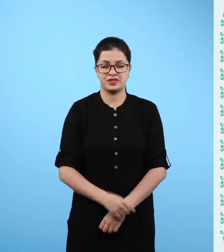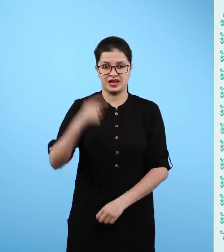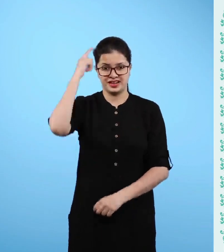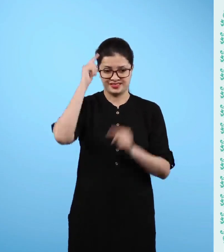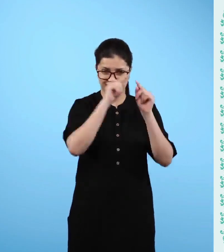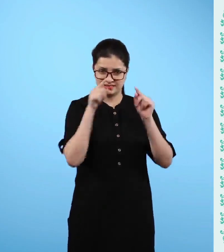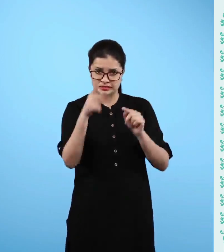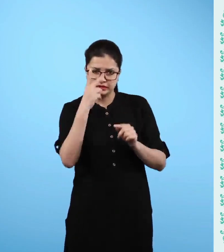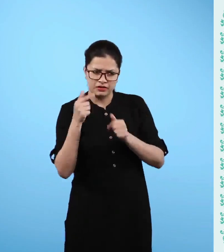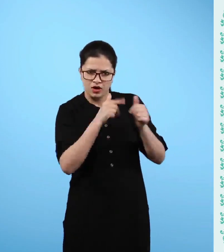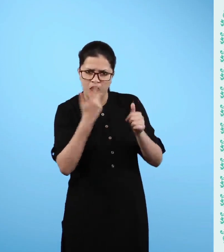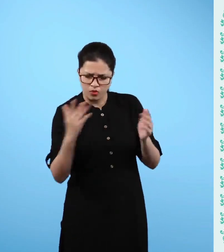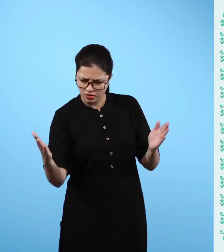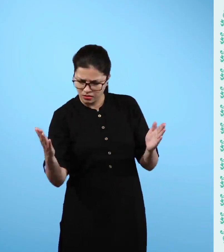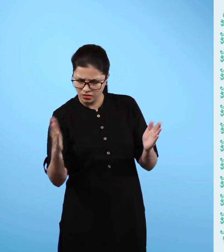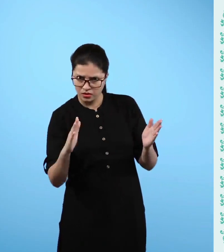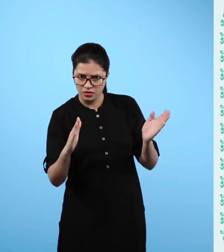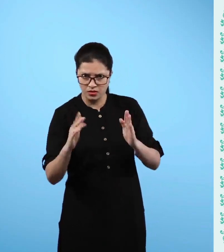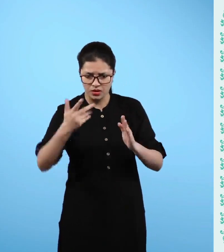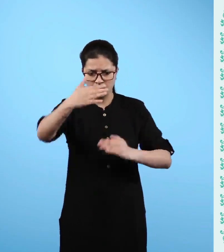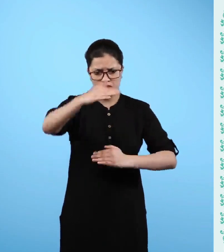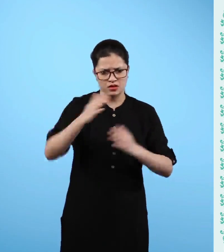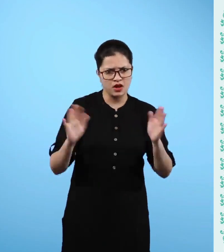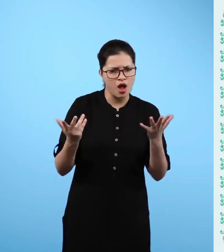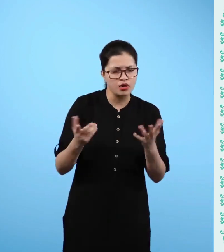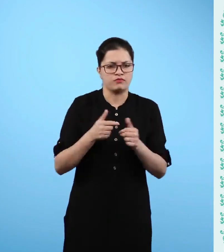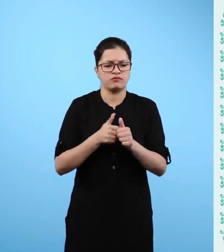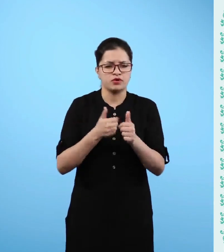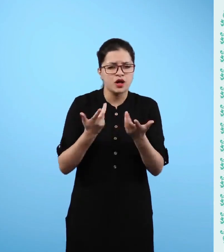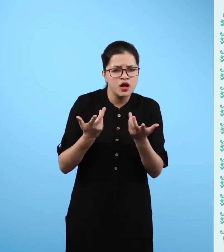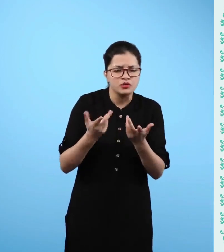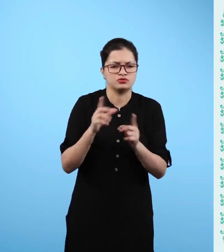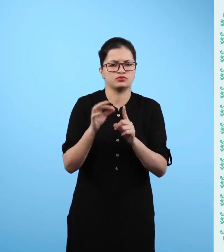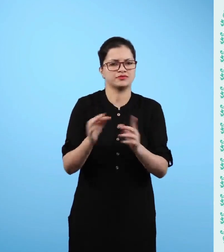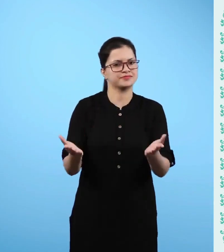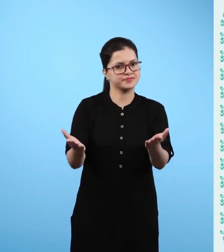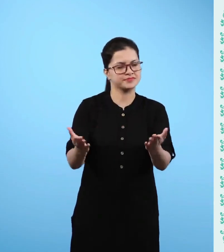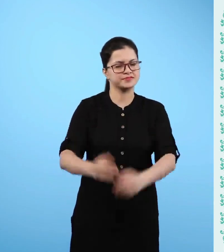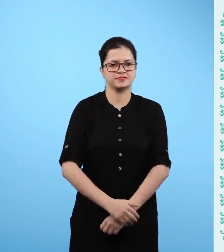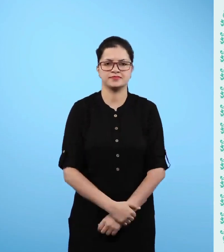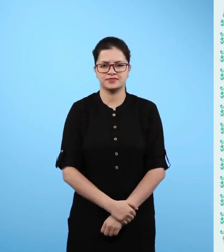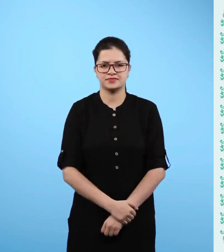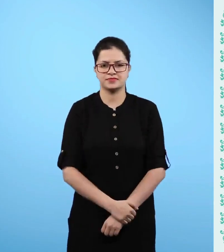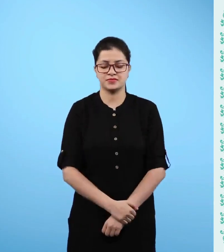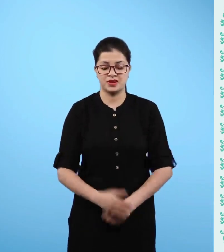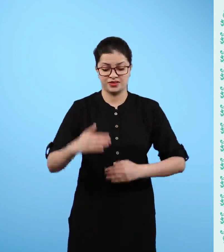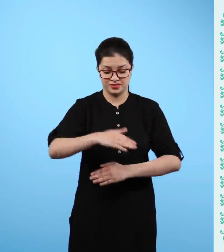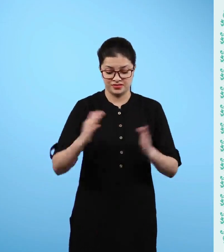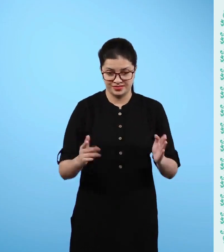Each has some dotted lines and is supposed to be folded along those lines. And also you have